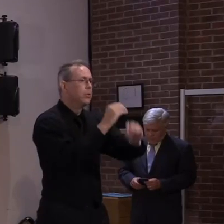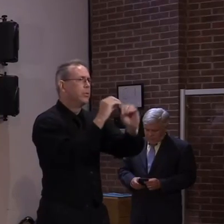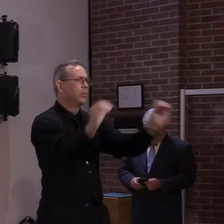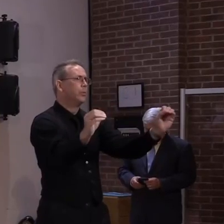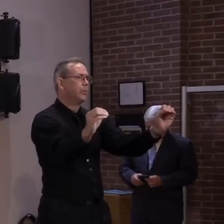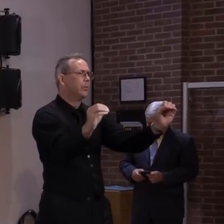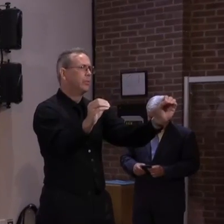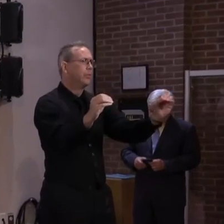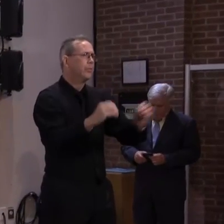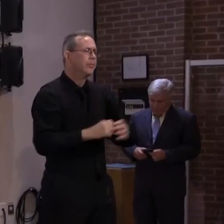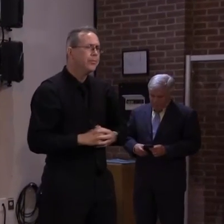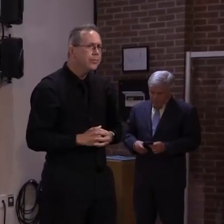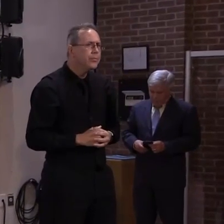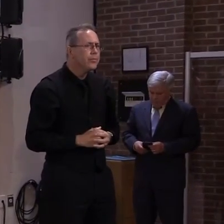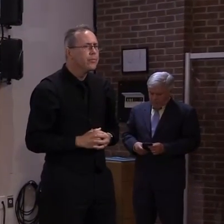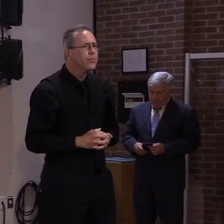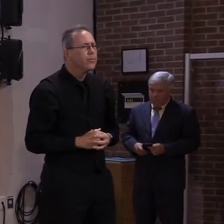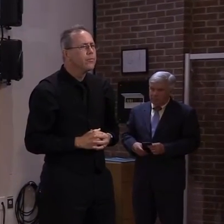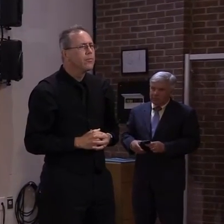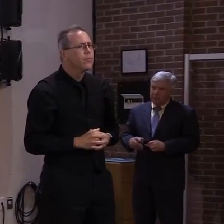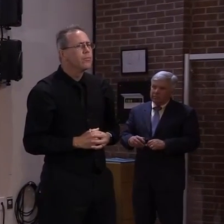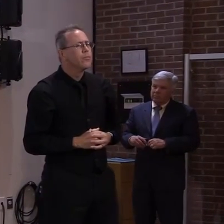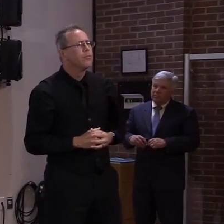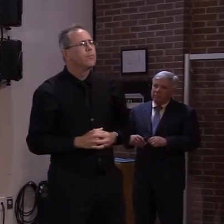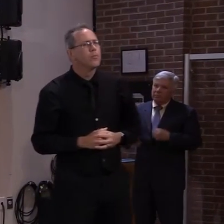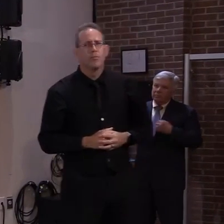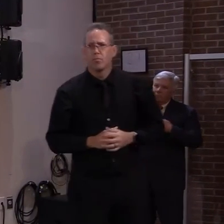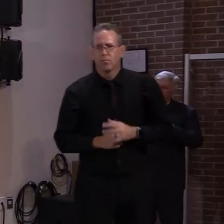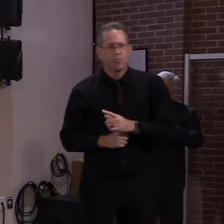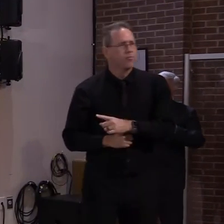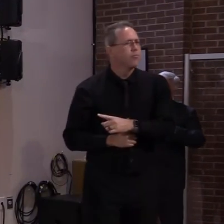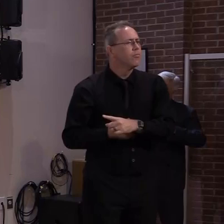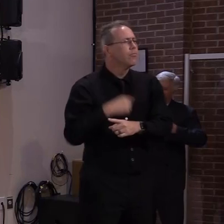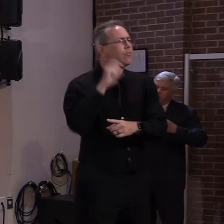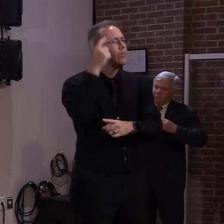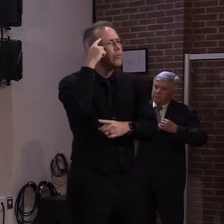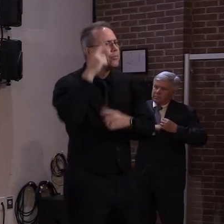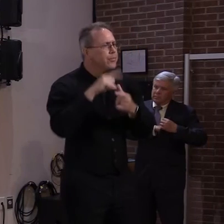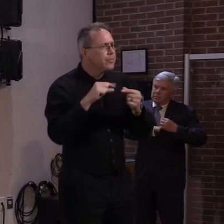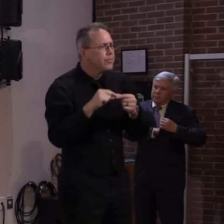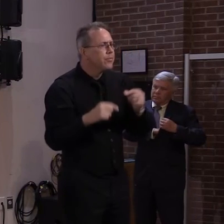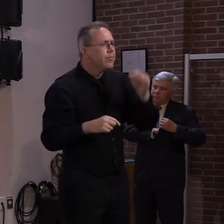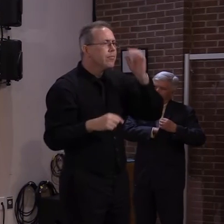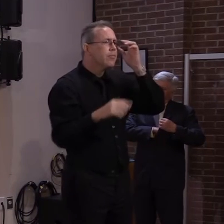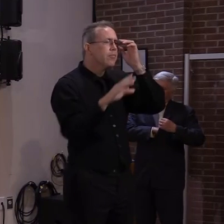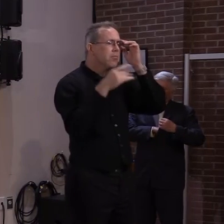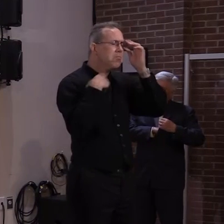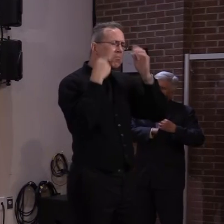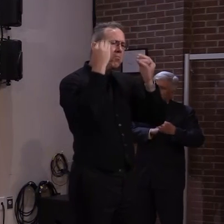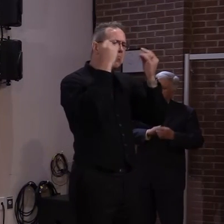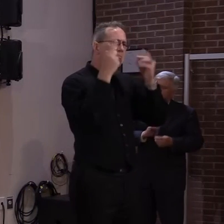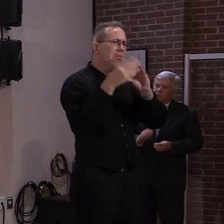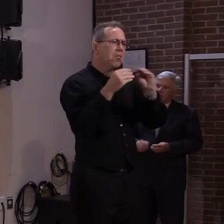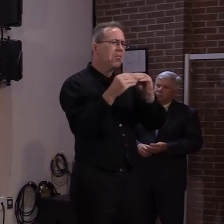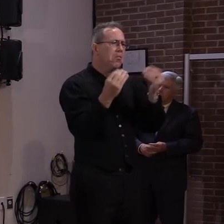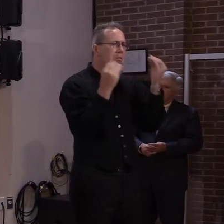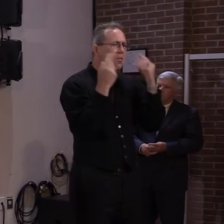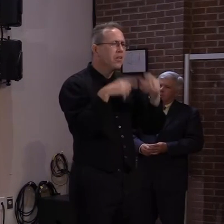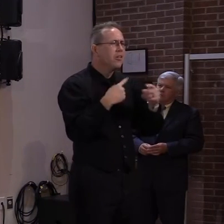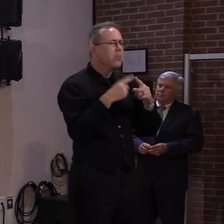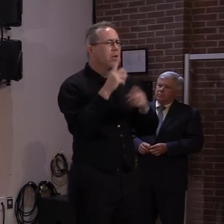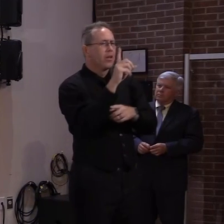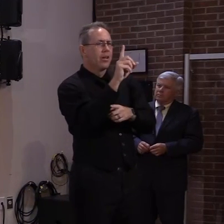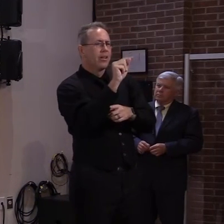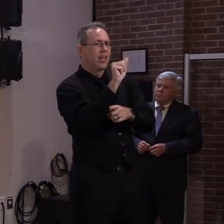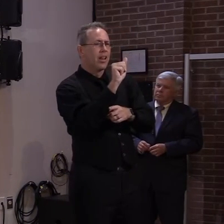I just want to remind, just as a reflection on the comment made about the variant taking over, I just want to